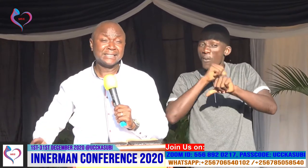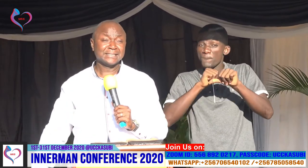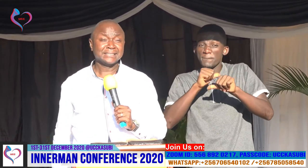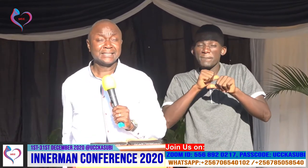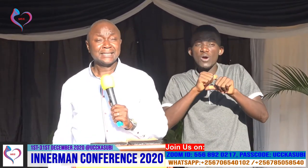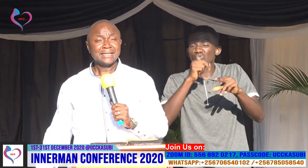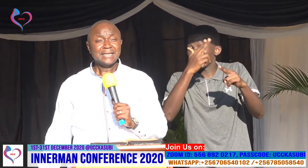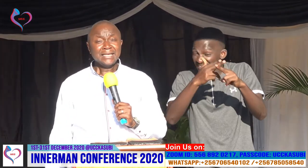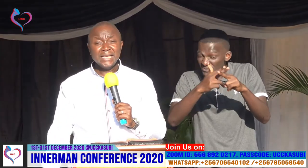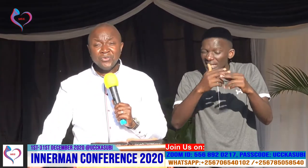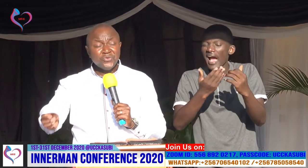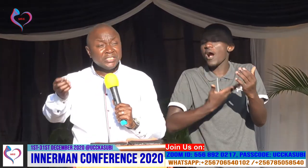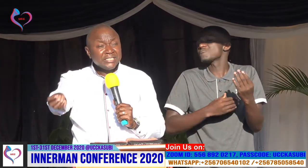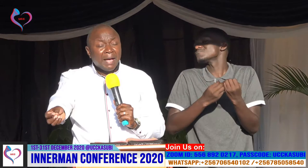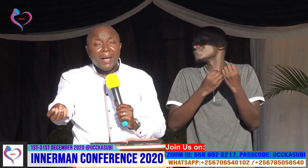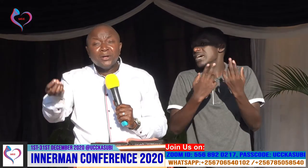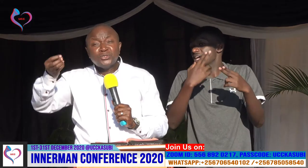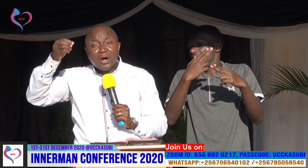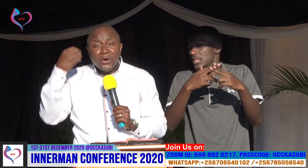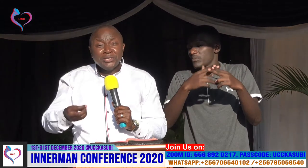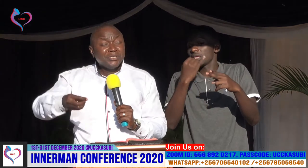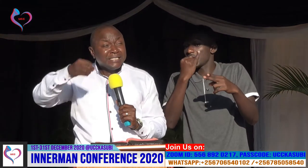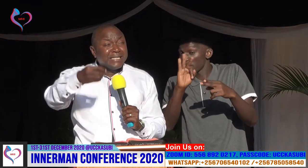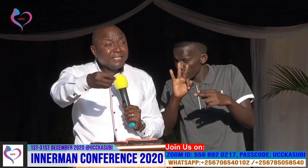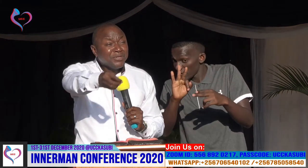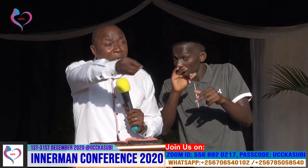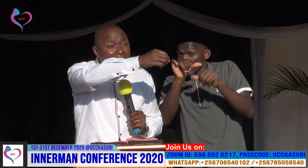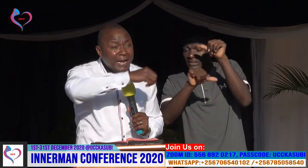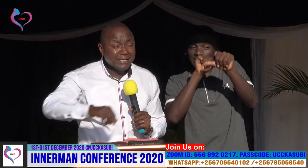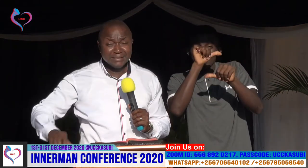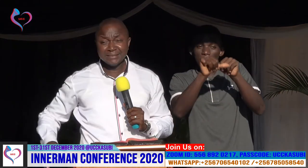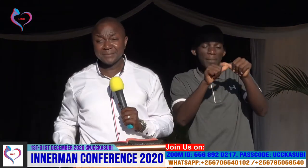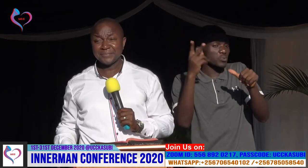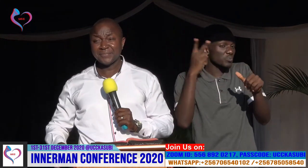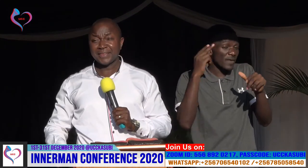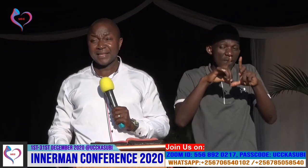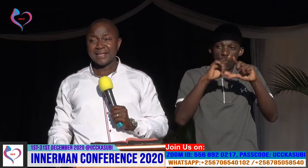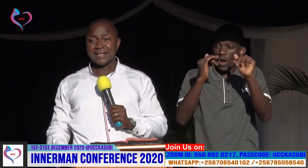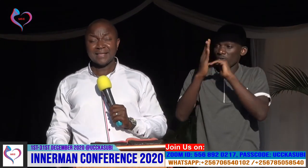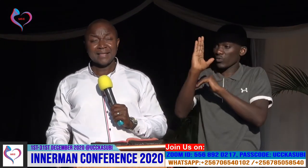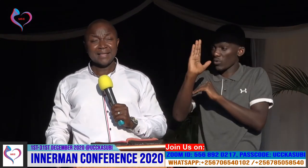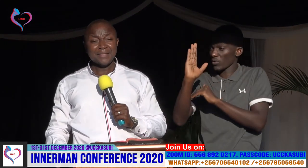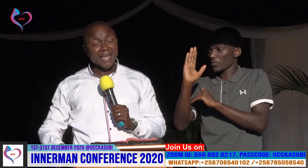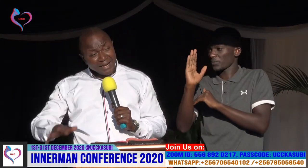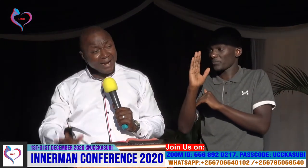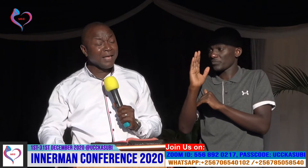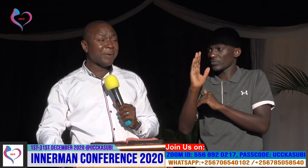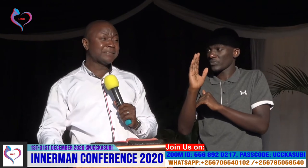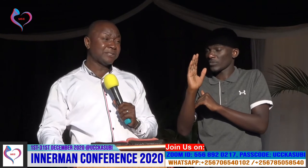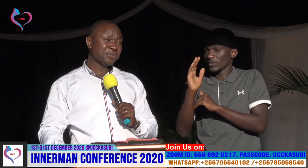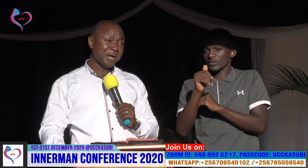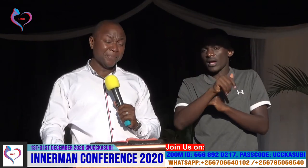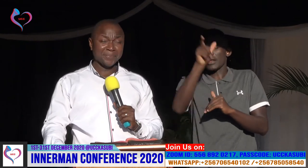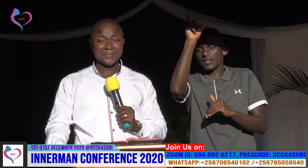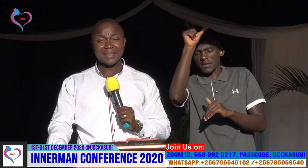many. But if it is about you are going to listen to the word, then another